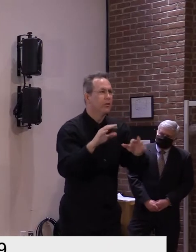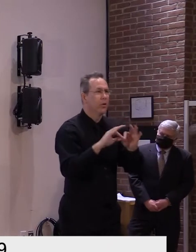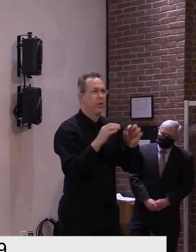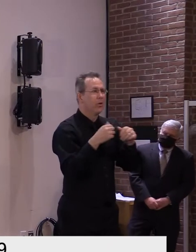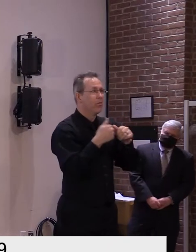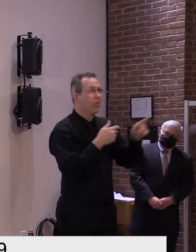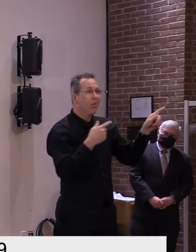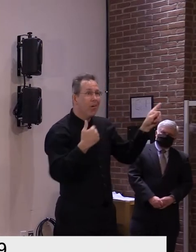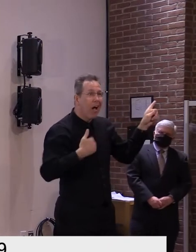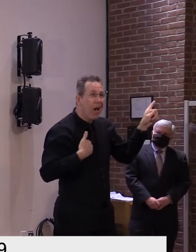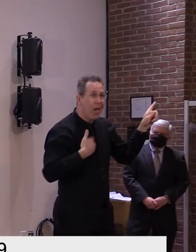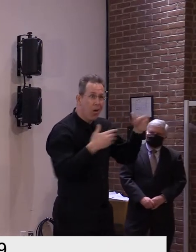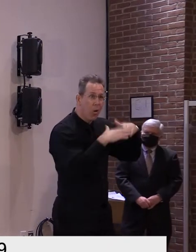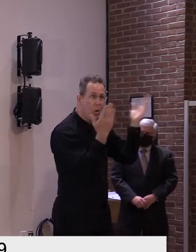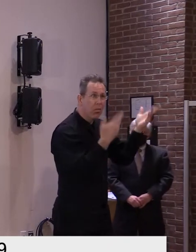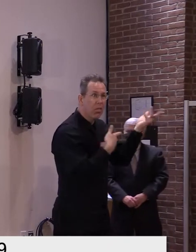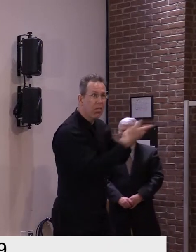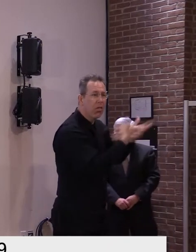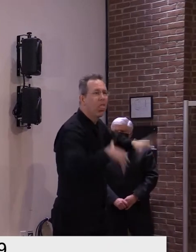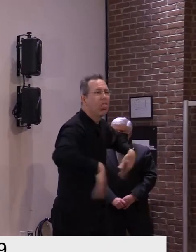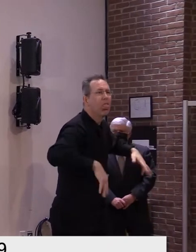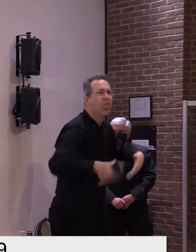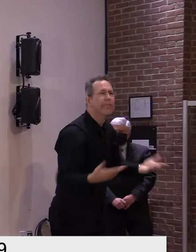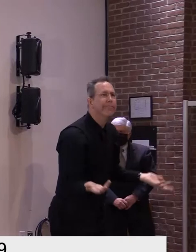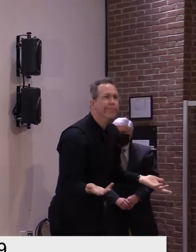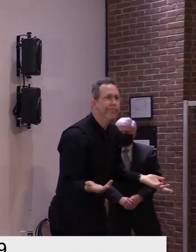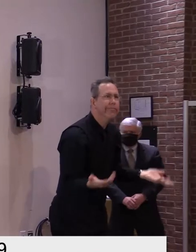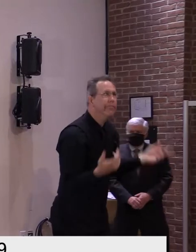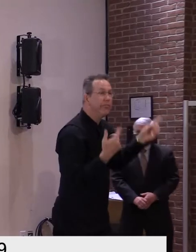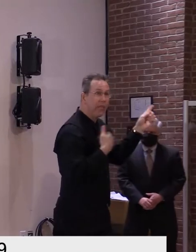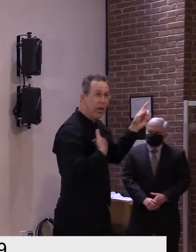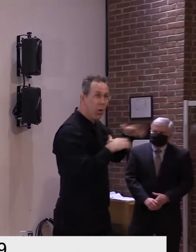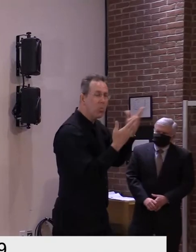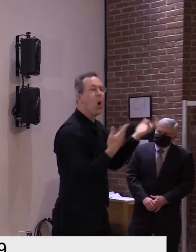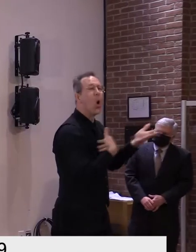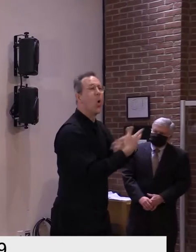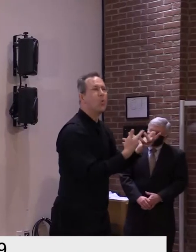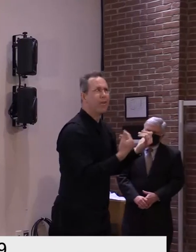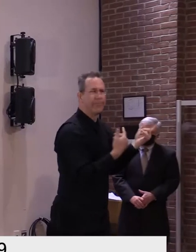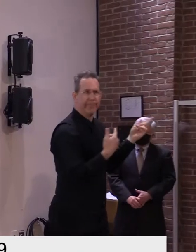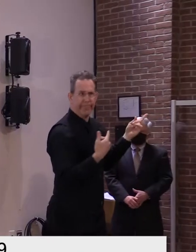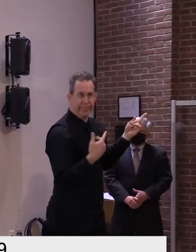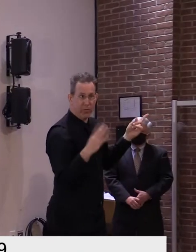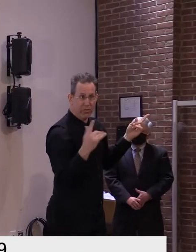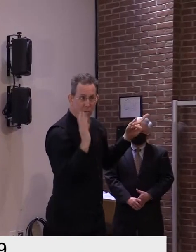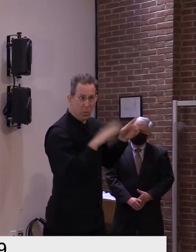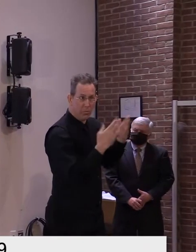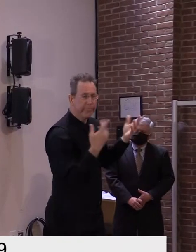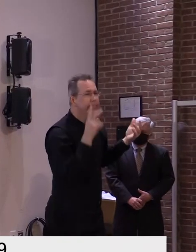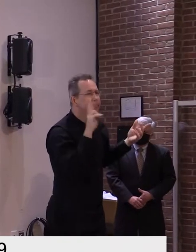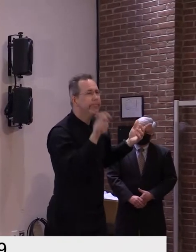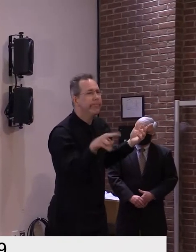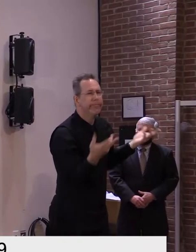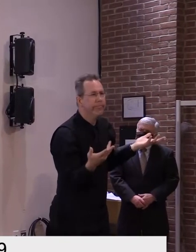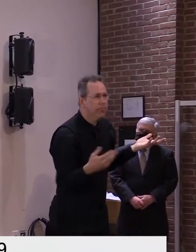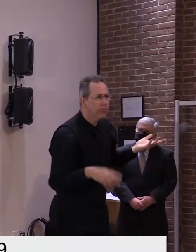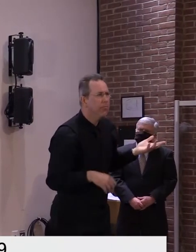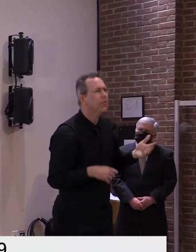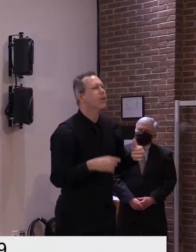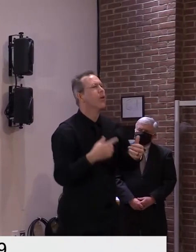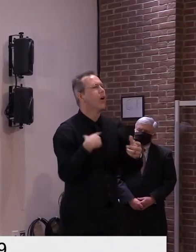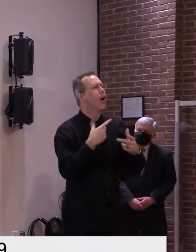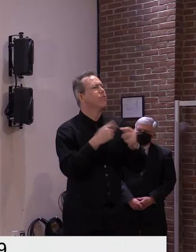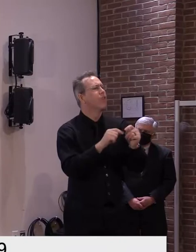and Canada and what that's going to mean. I tried to ask that question last week with the White House, but they didn't